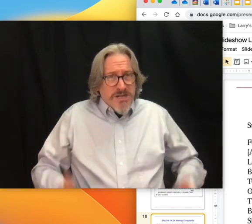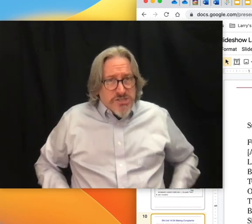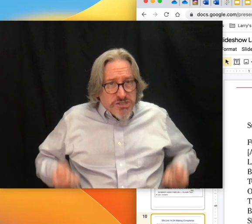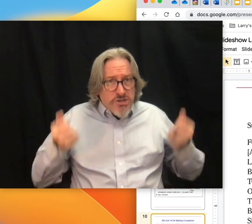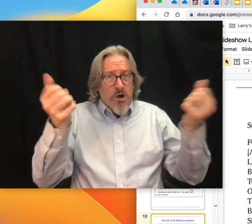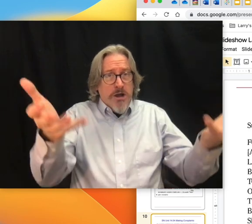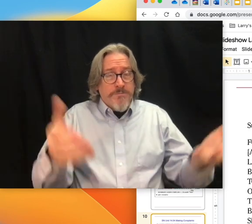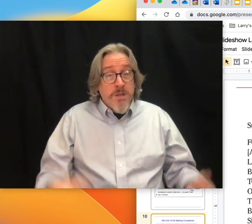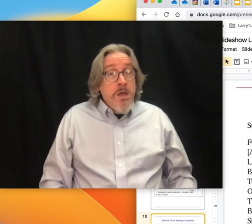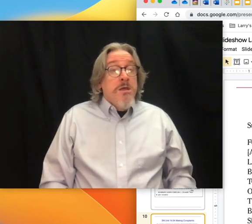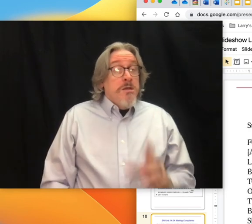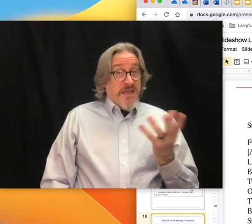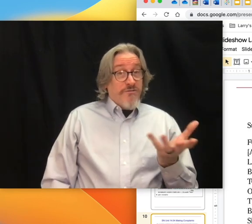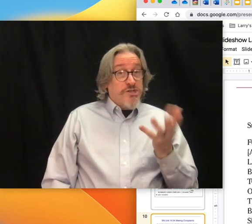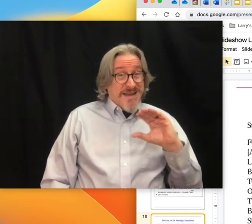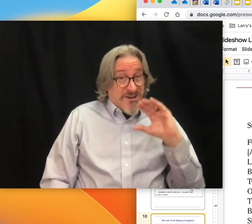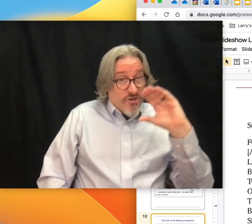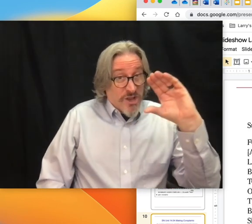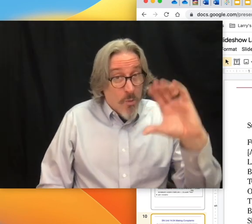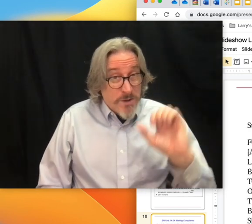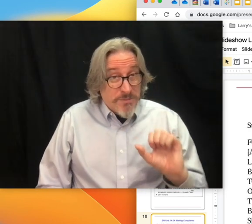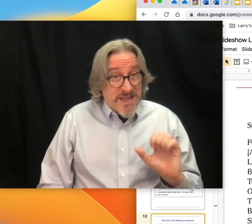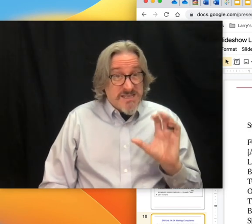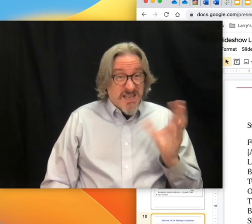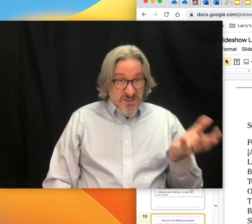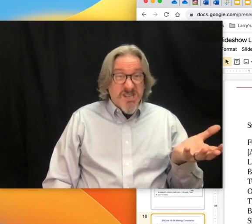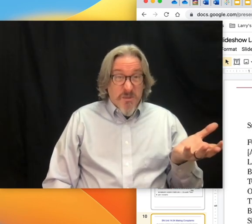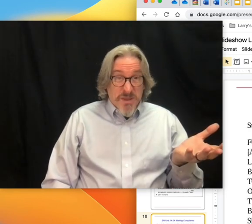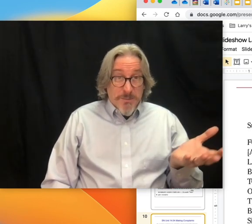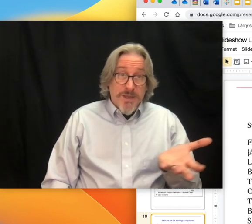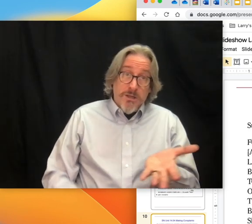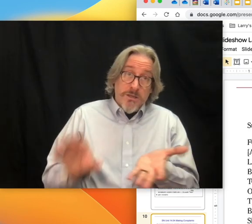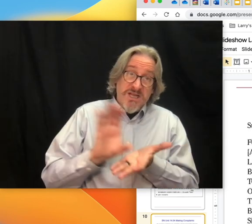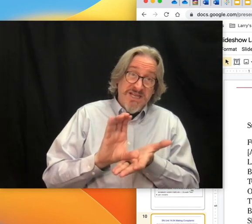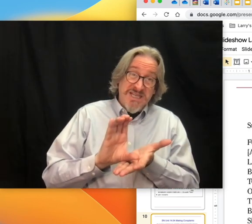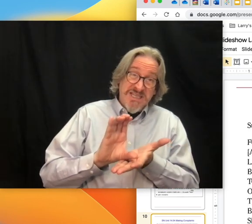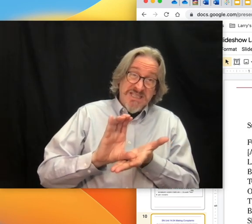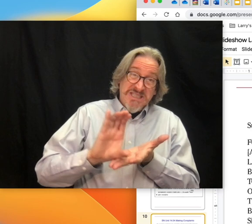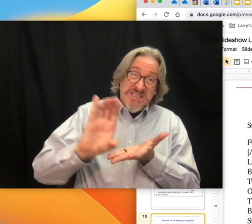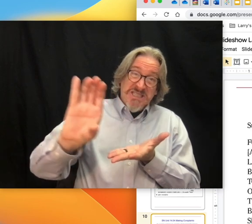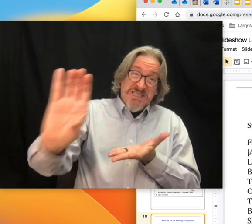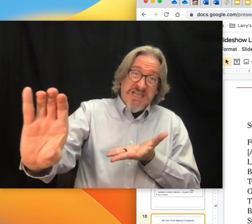all your money's just gone. If you're spending it all in like one place, like there's a big bill,